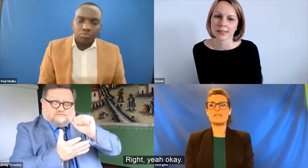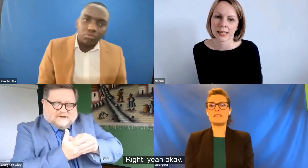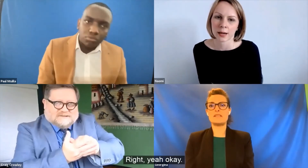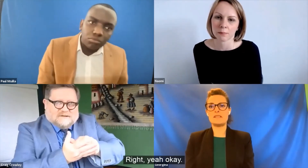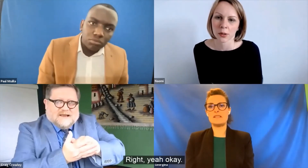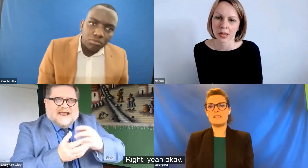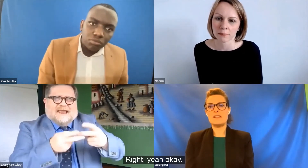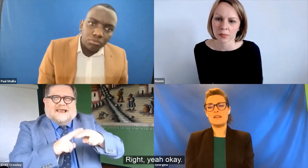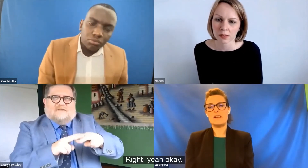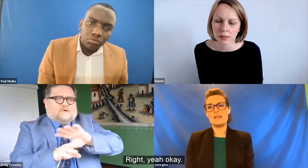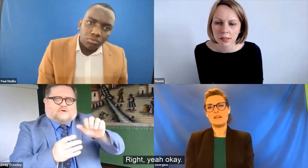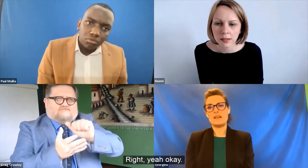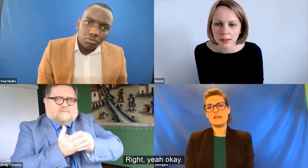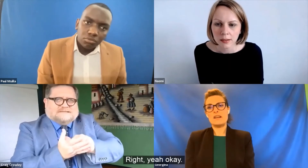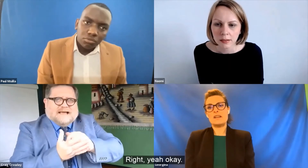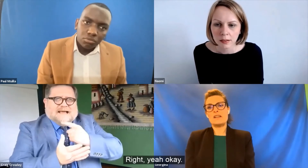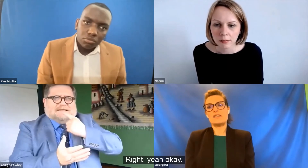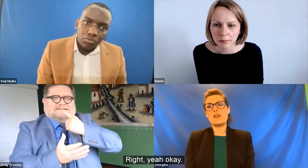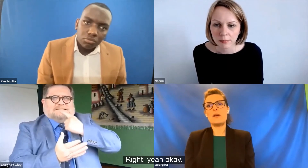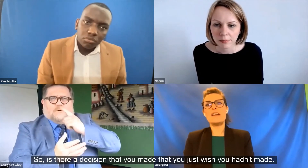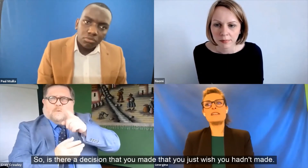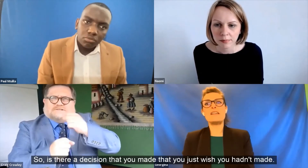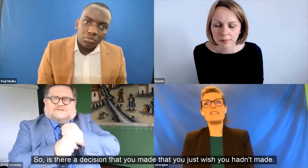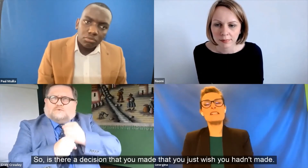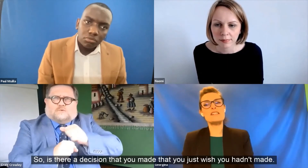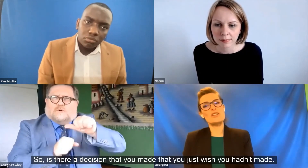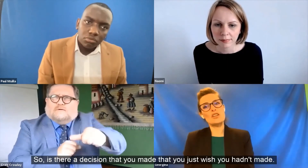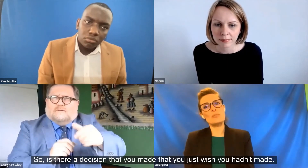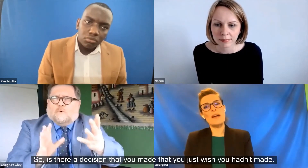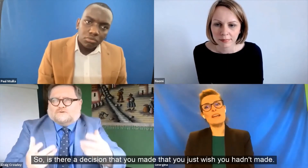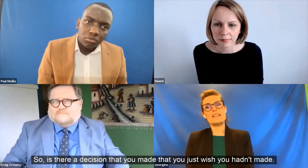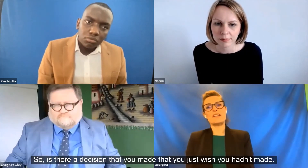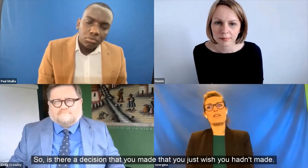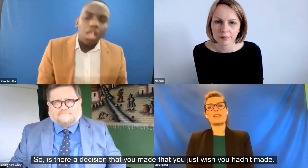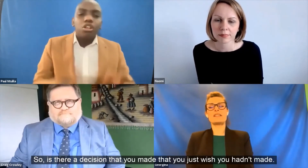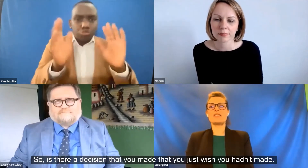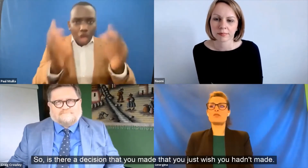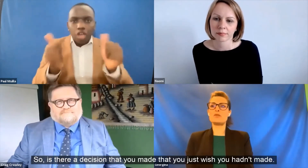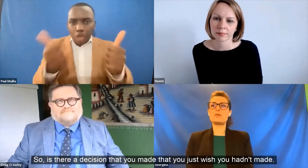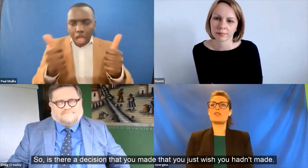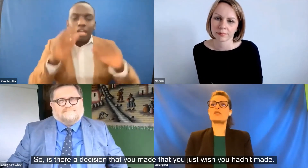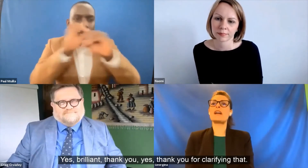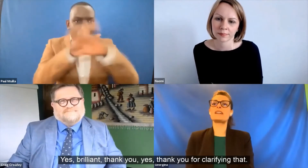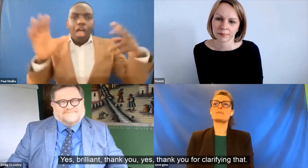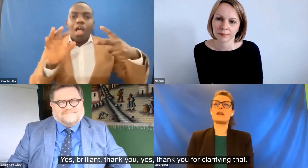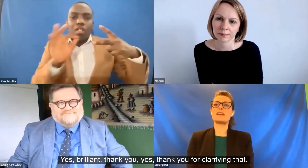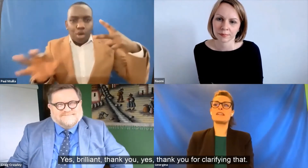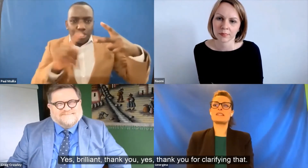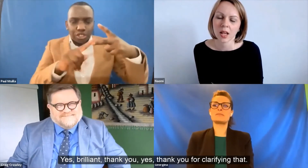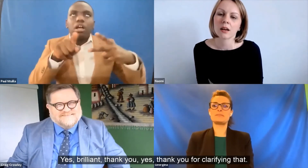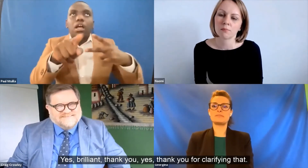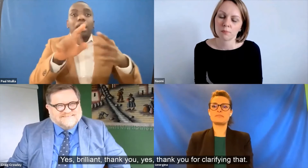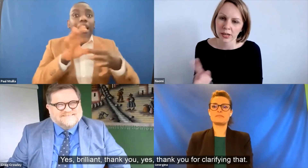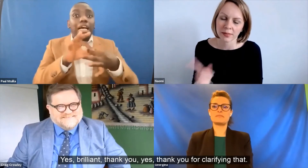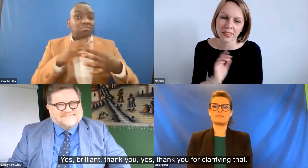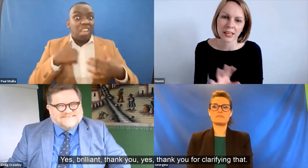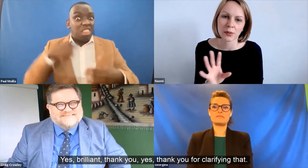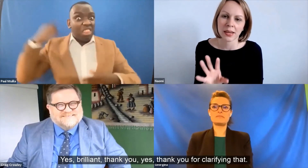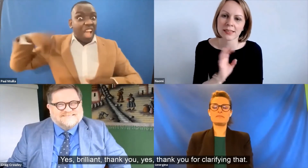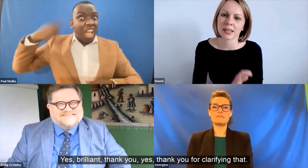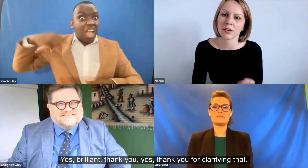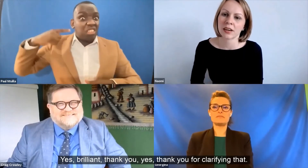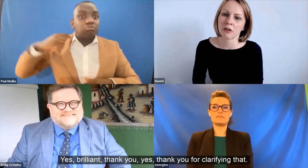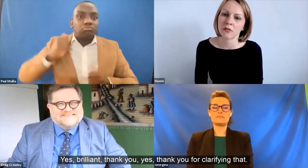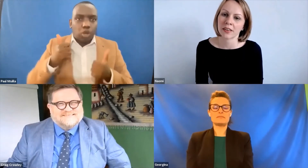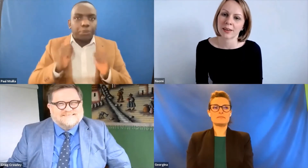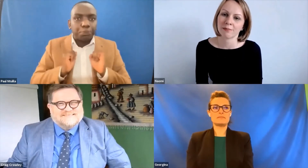Right, yeah, okay. So is there a decision that you made that you think that you wished you hadn't made? Brilliant, thank you. Yes,